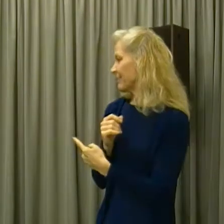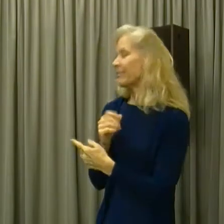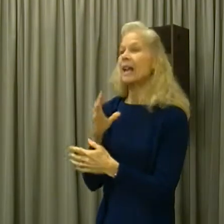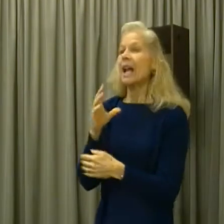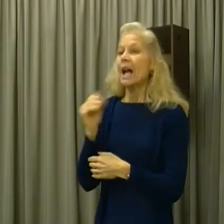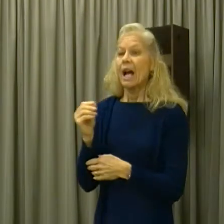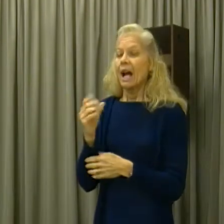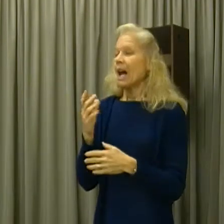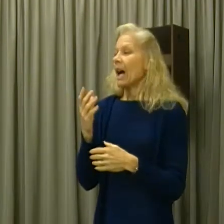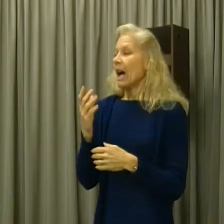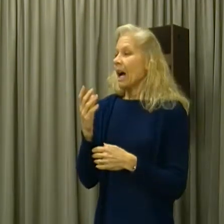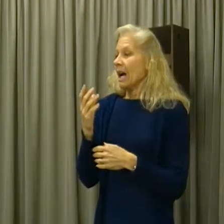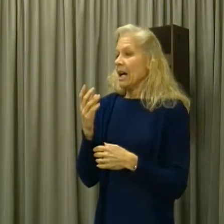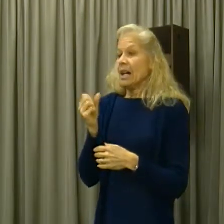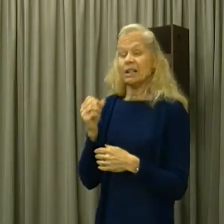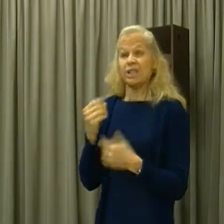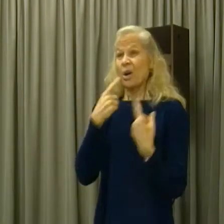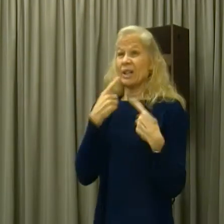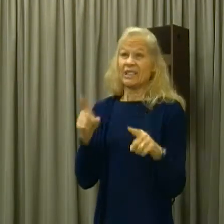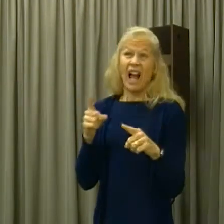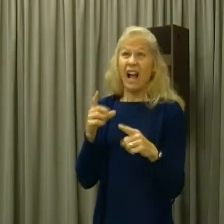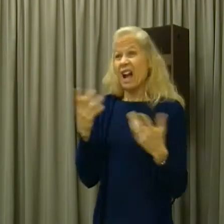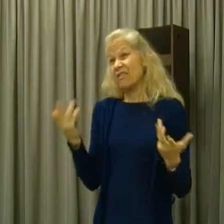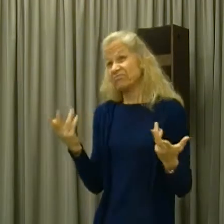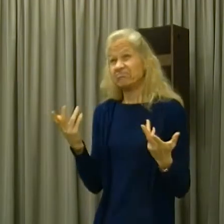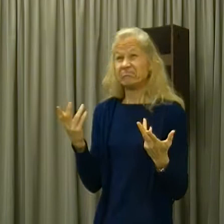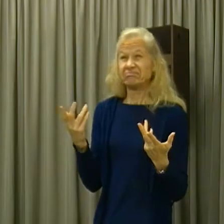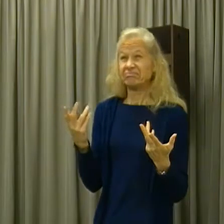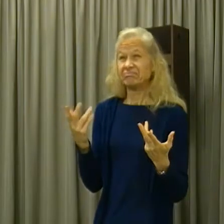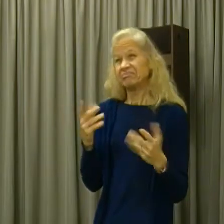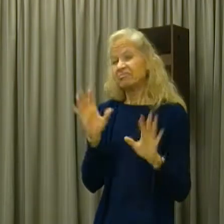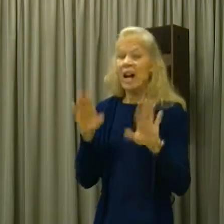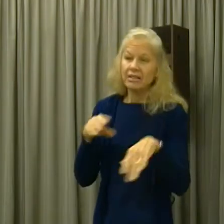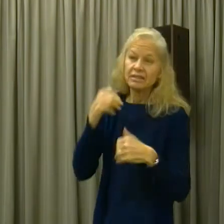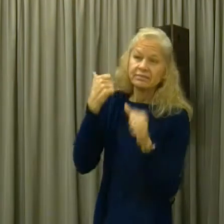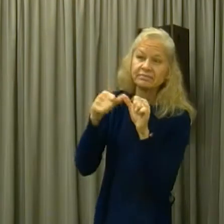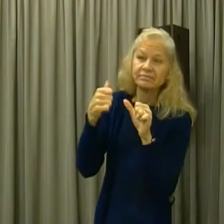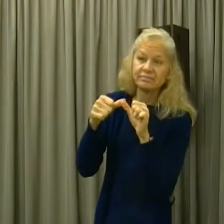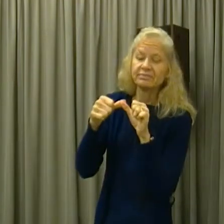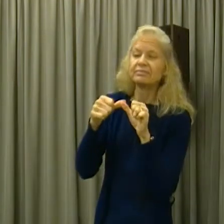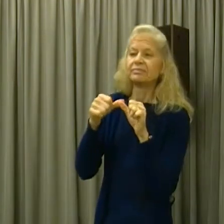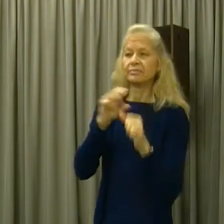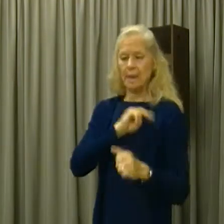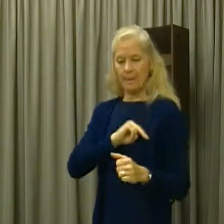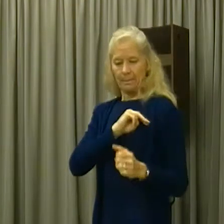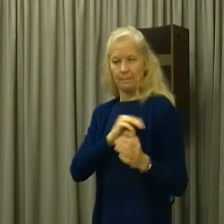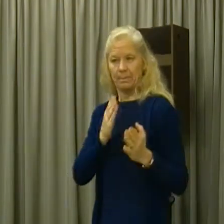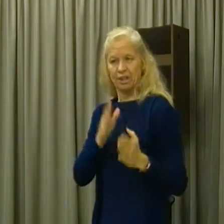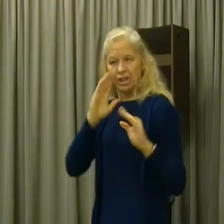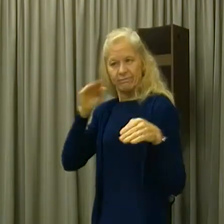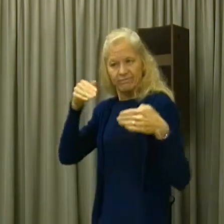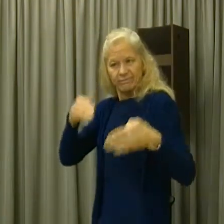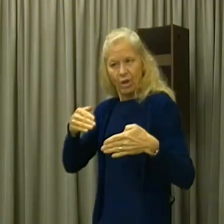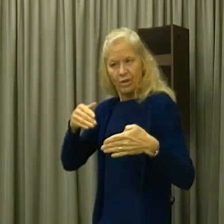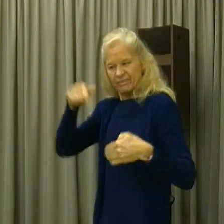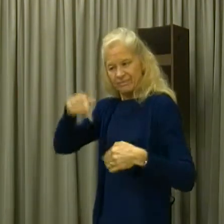Be in prayer for the missions conference coming up, just seeking the Lord's will as to what God would have you to give. Also to